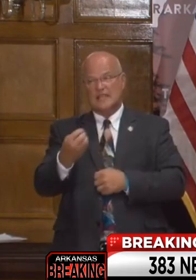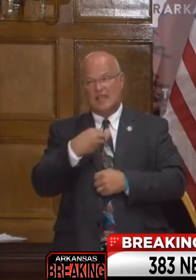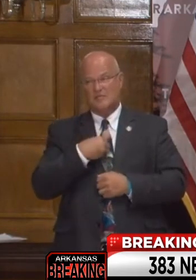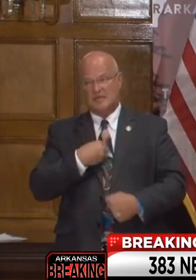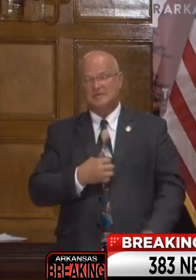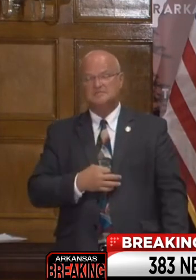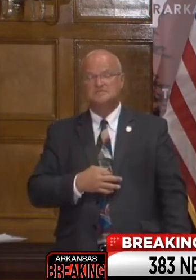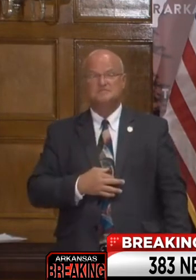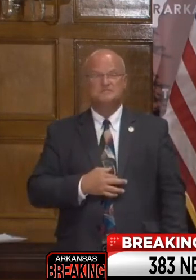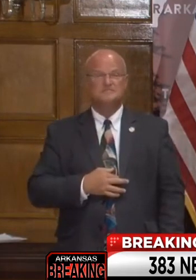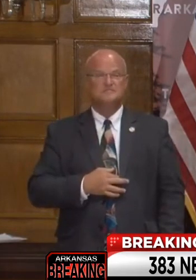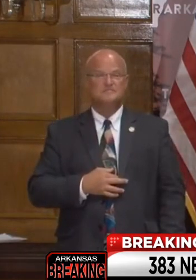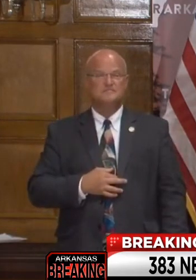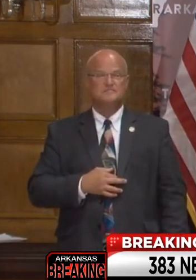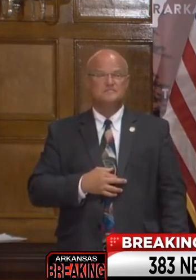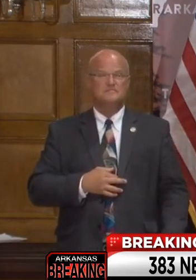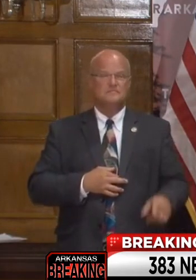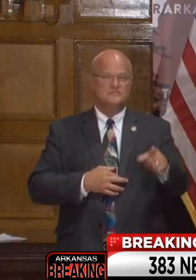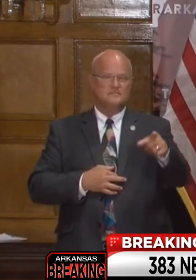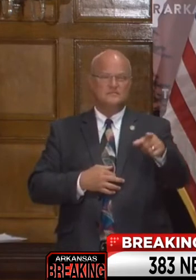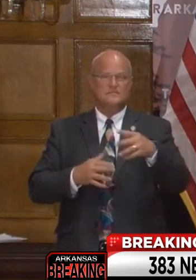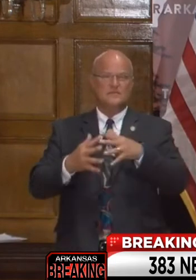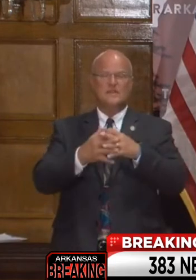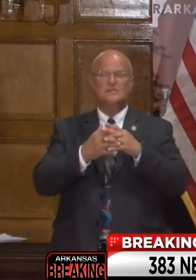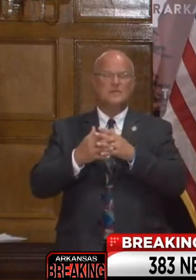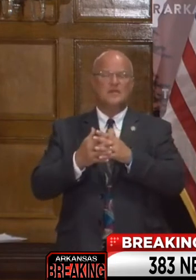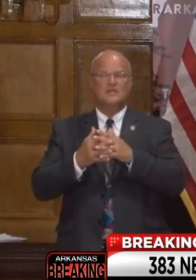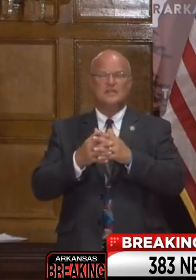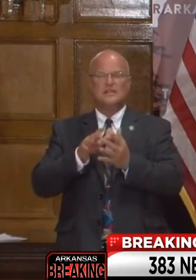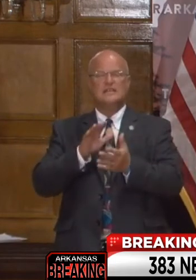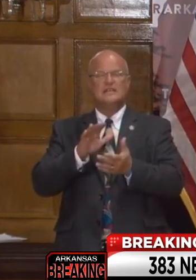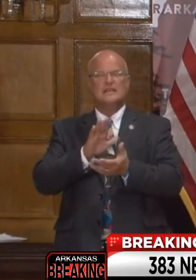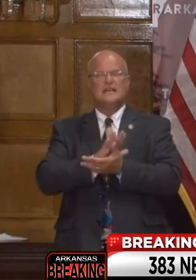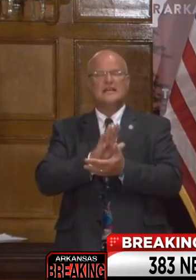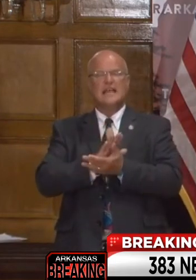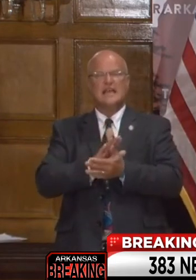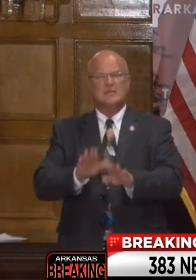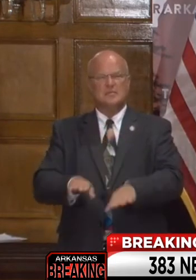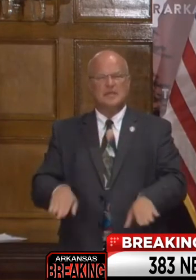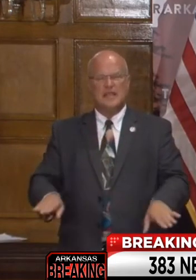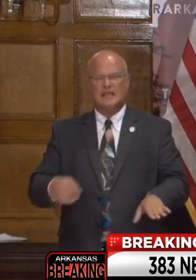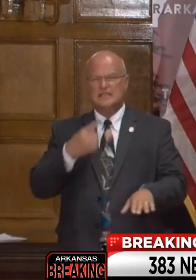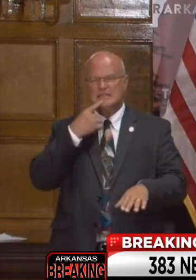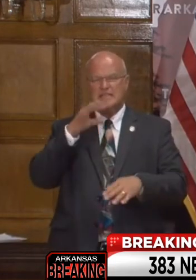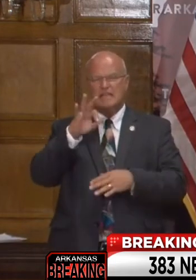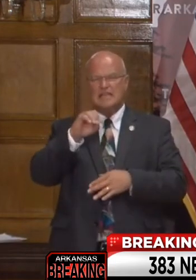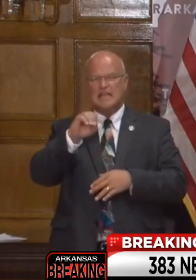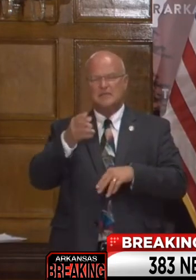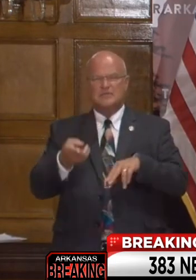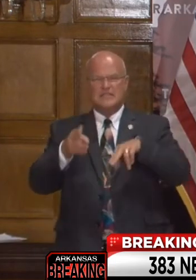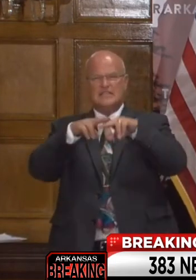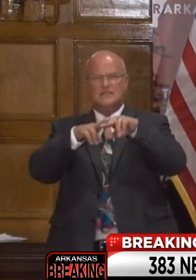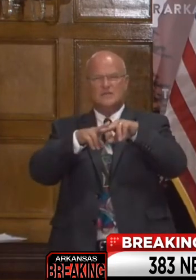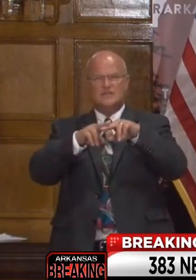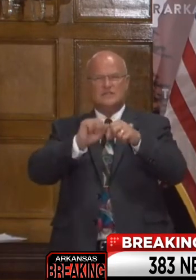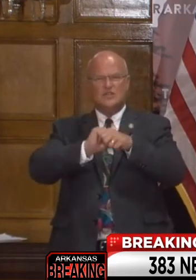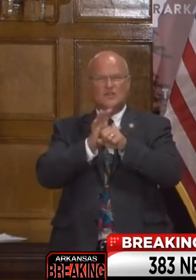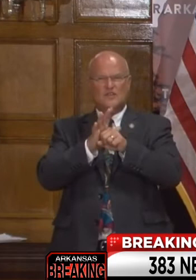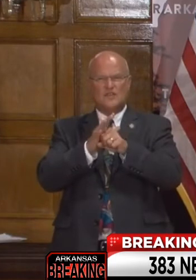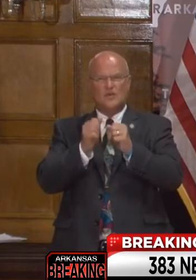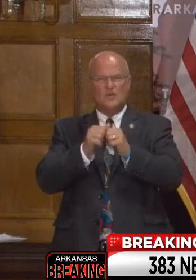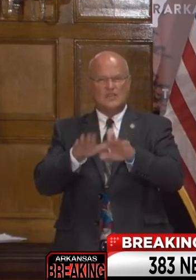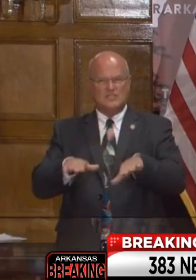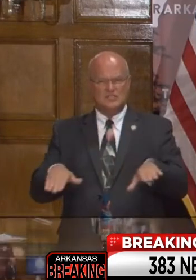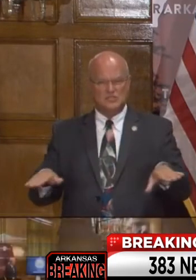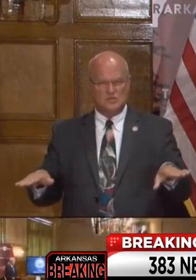me. The American Academy of Pediatrics reported a 90% increase in COVID cases